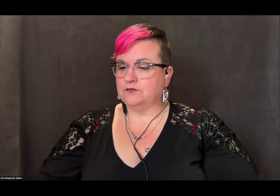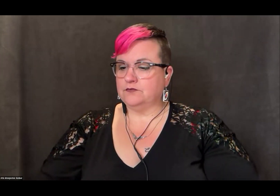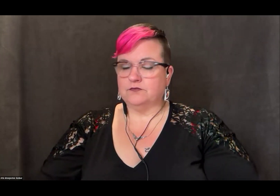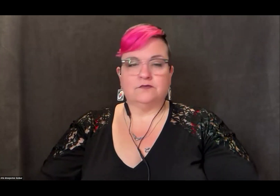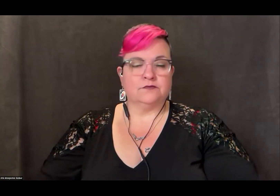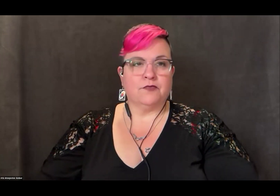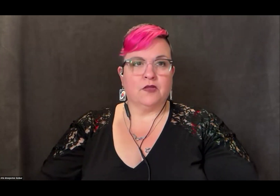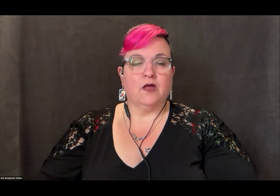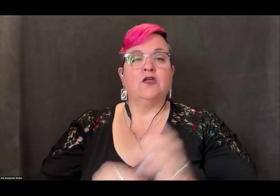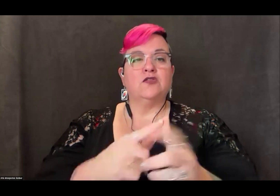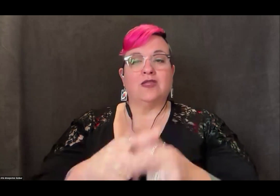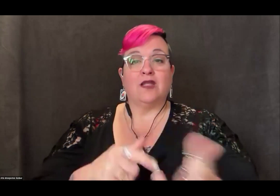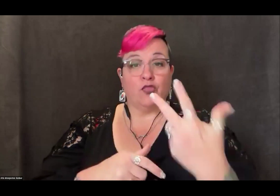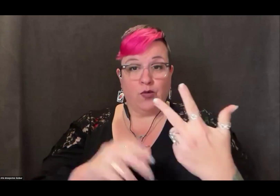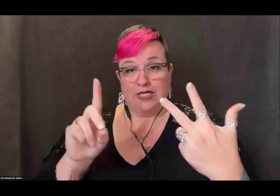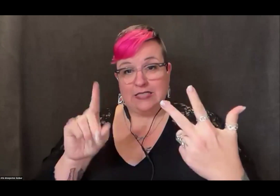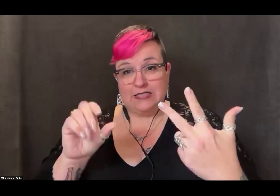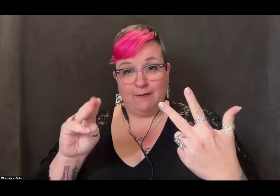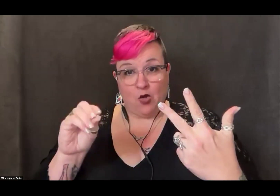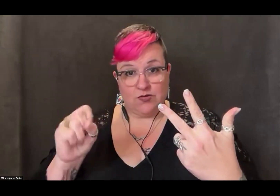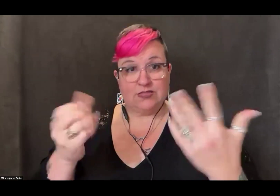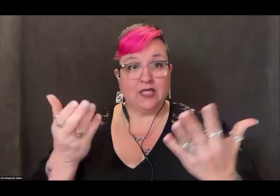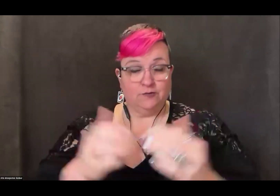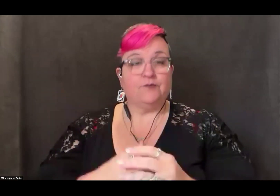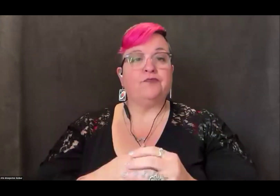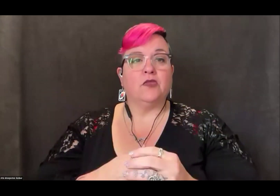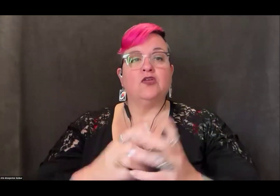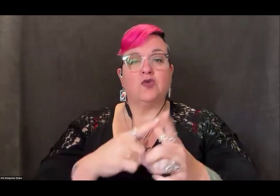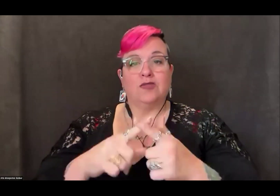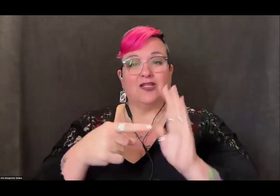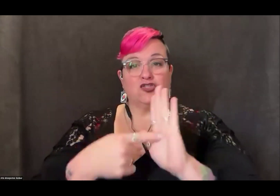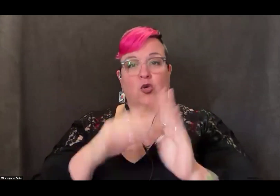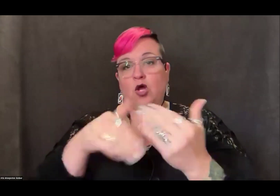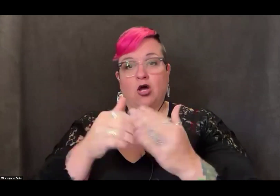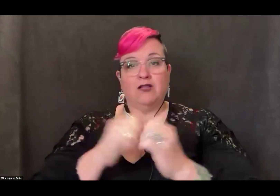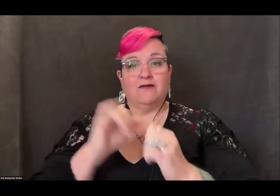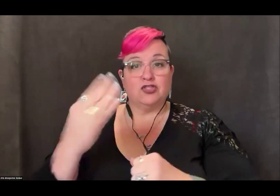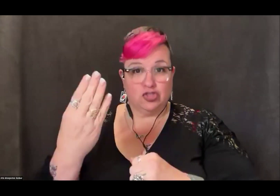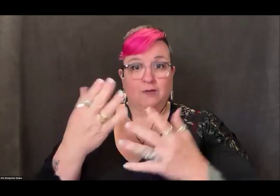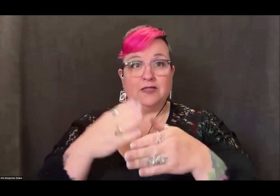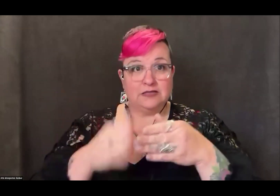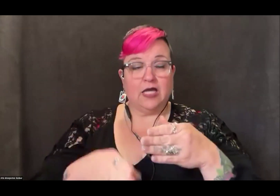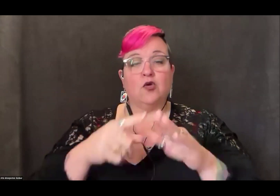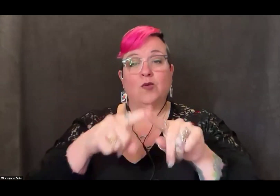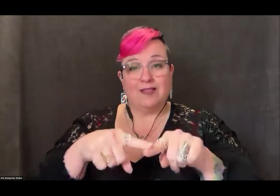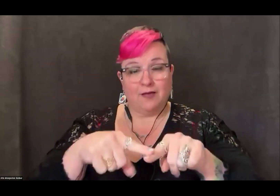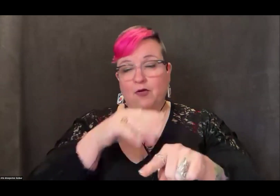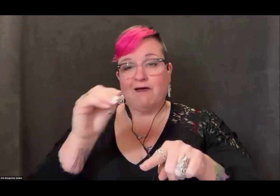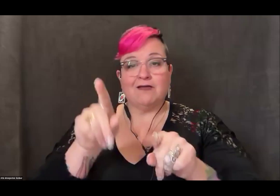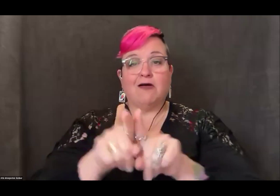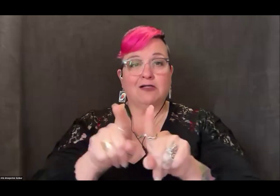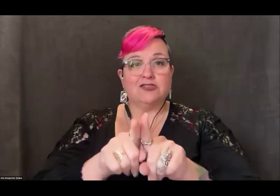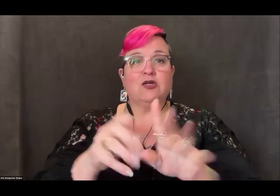So I'm going to run 3 demos here that will show how we can get the job done reliably and